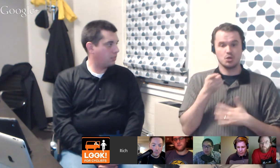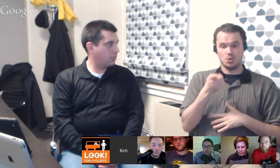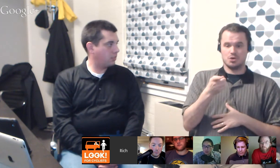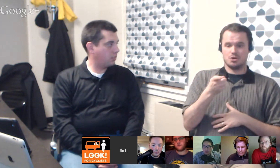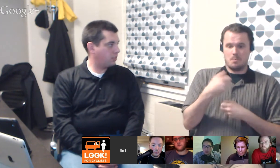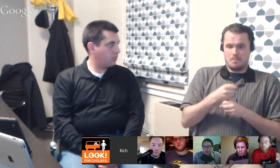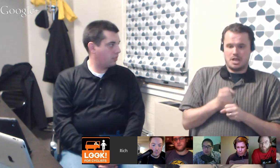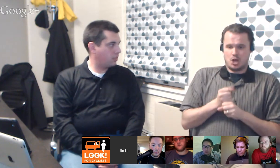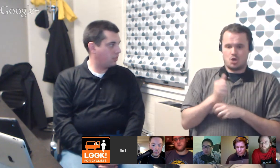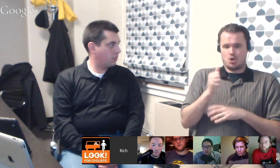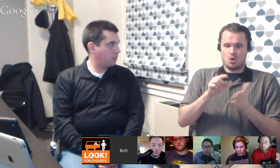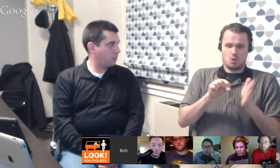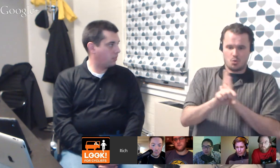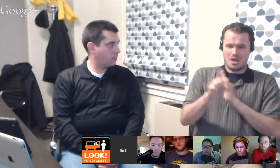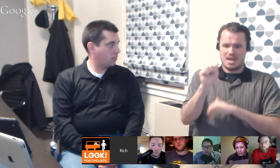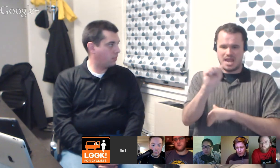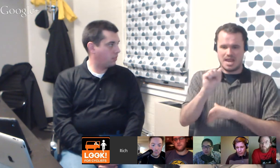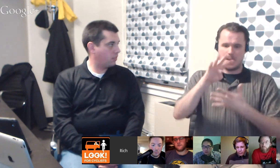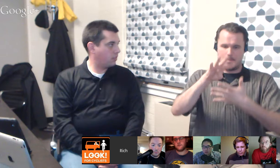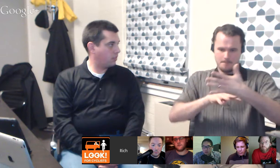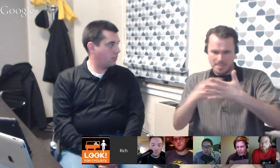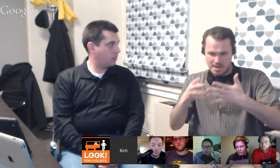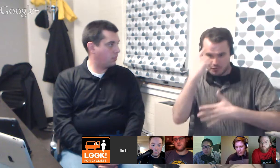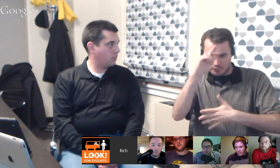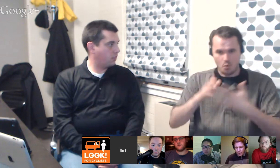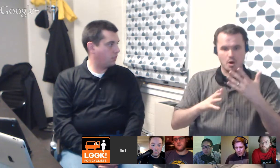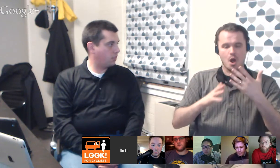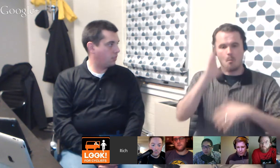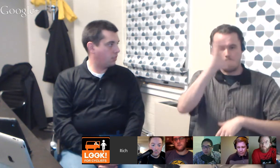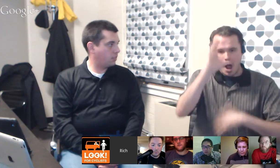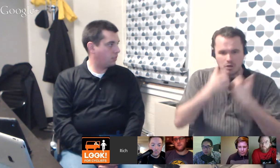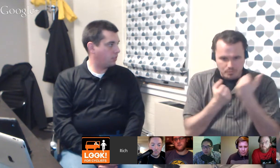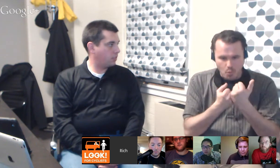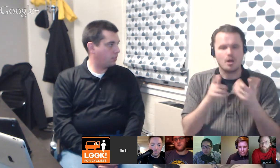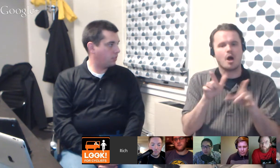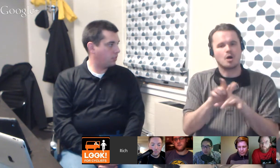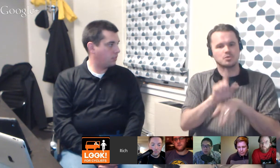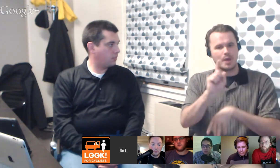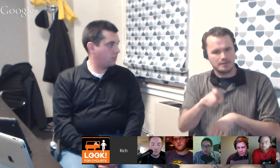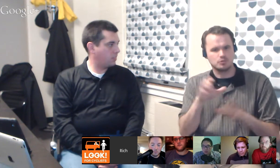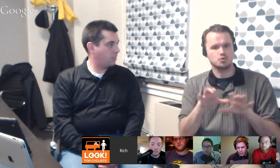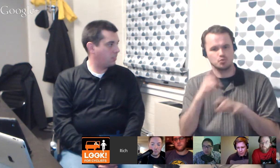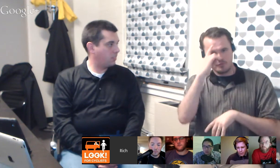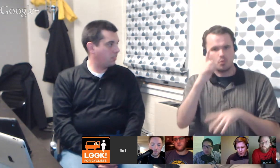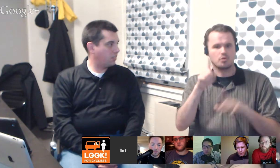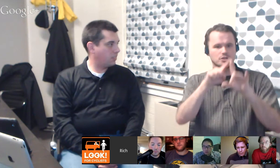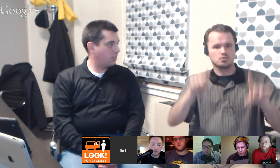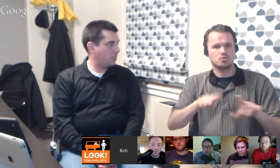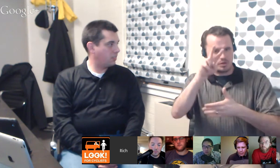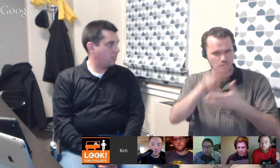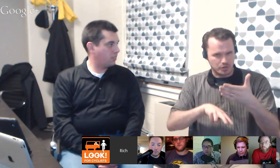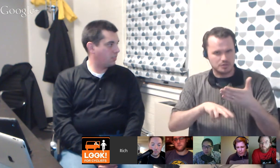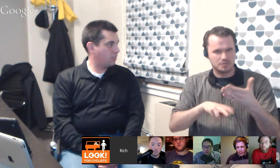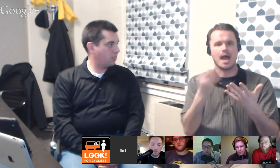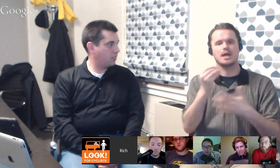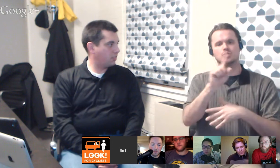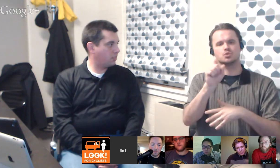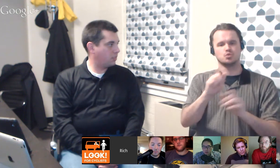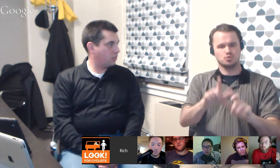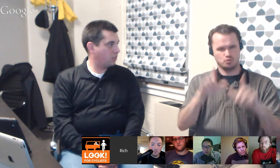your you know, browser support, you would also do that for, say, you know, screen readers and the Zoom text and all